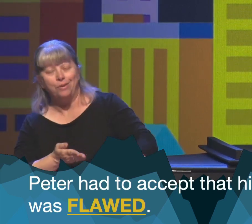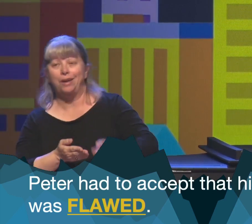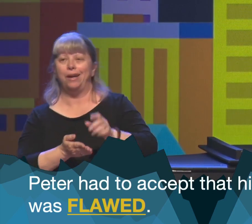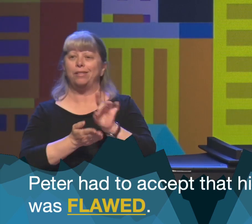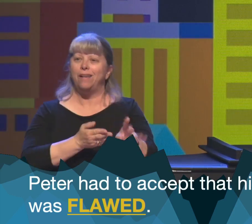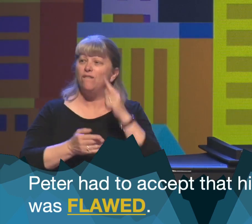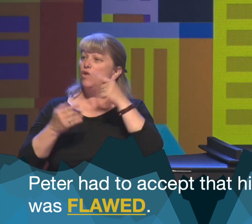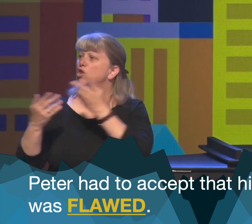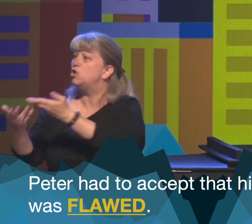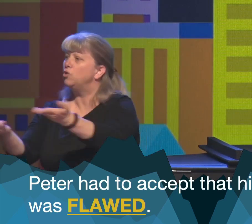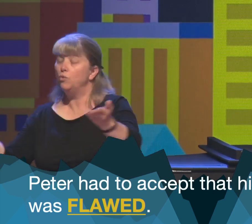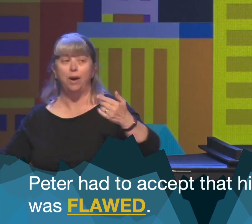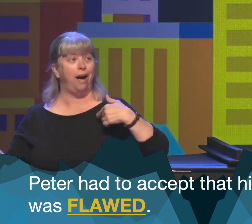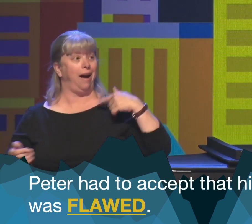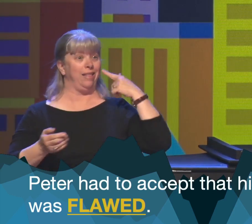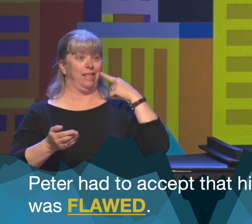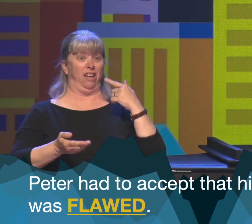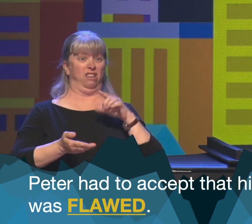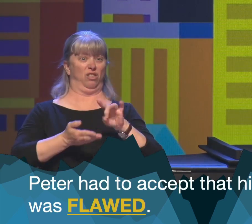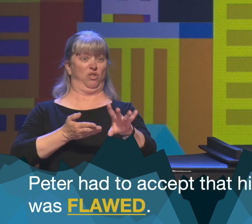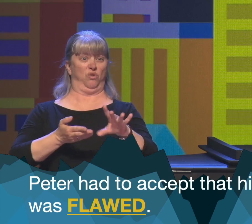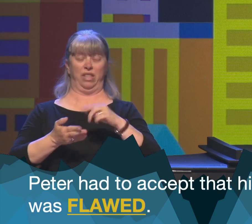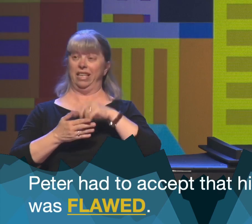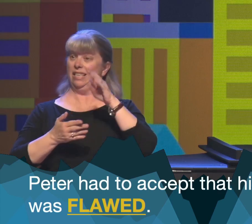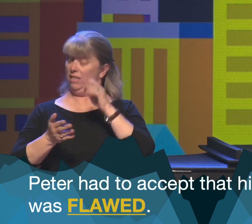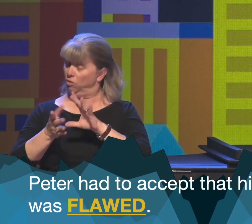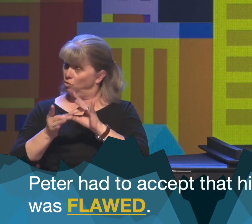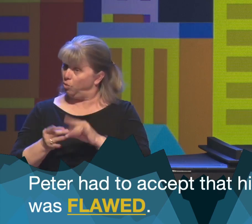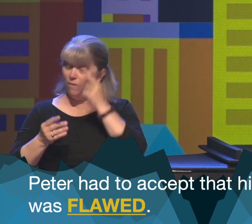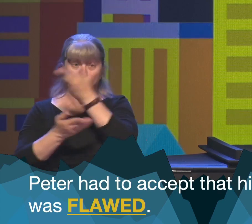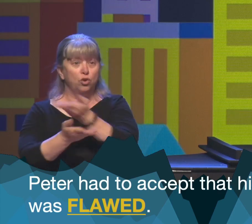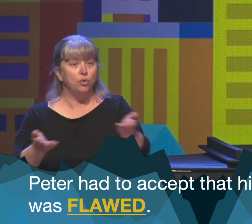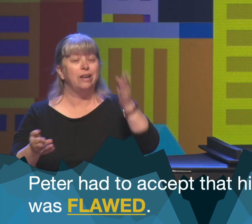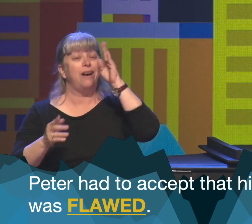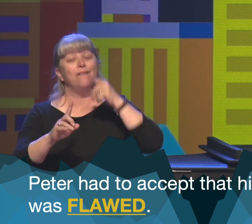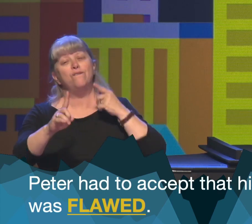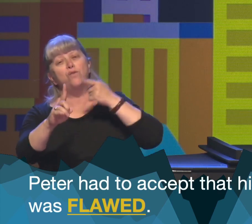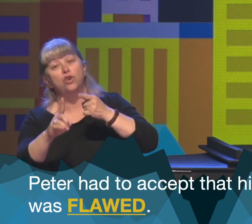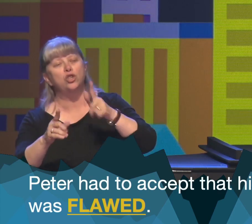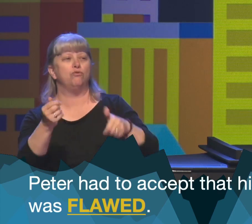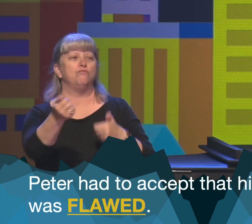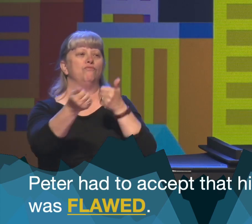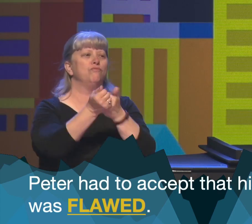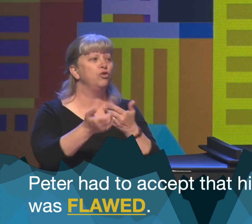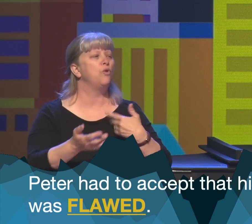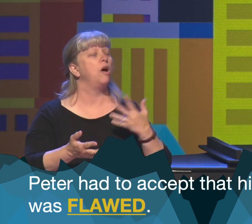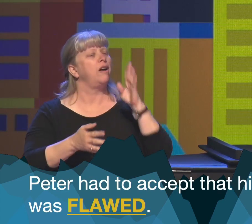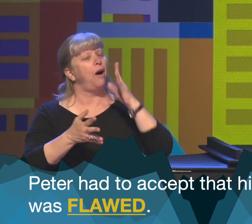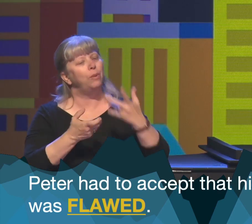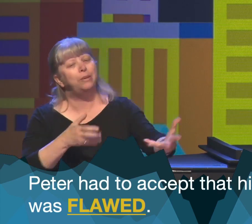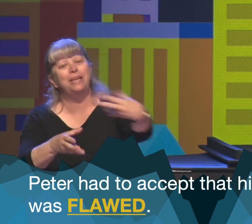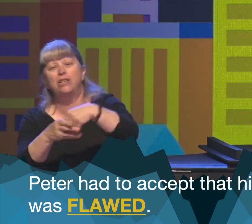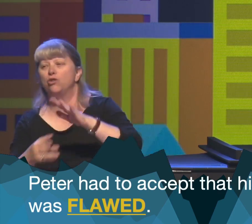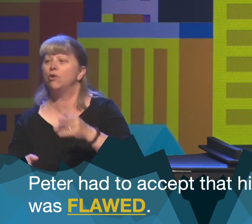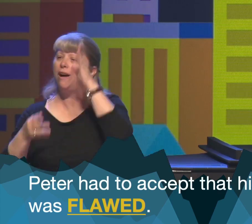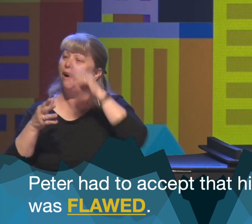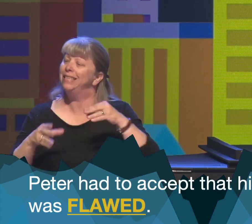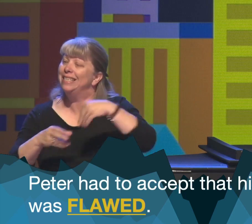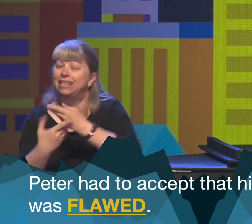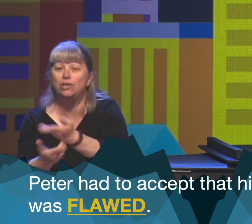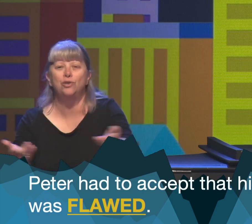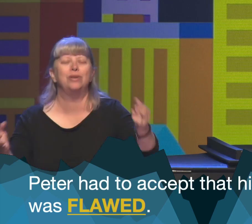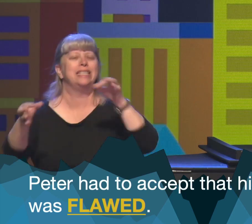you, who I thought was excluded. This gospel is for you. God is for you. God wants to be a part of you. God is in you, working through.